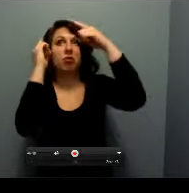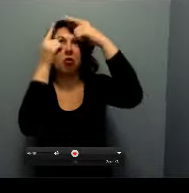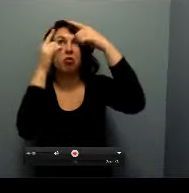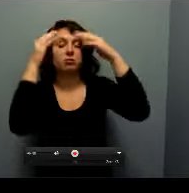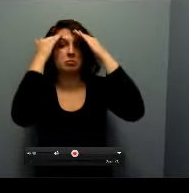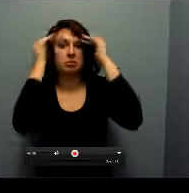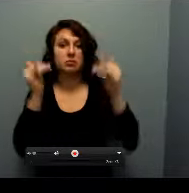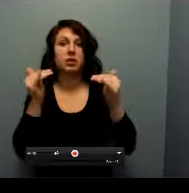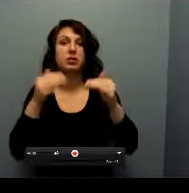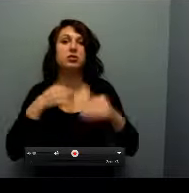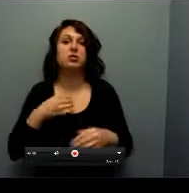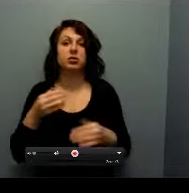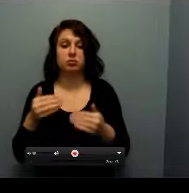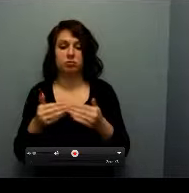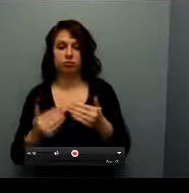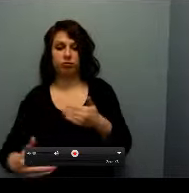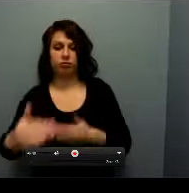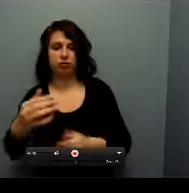year.